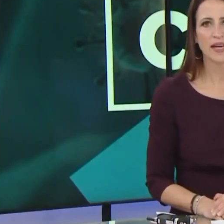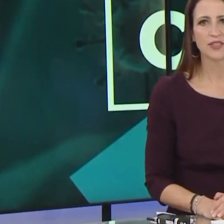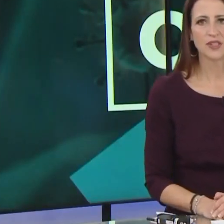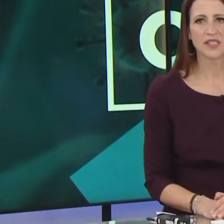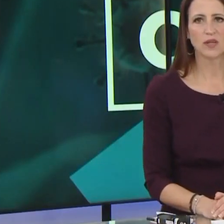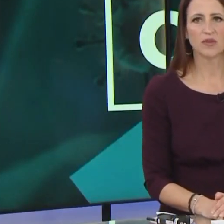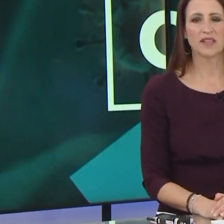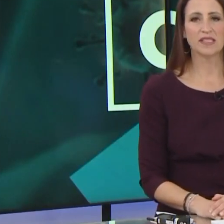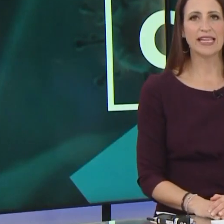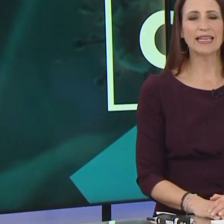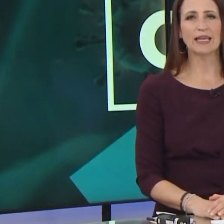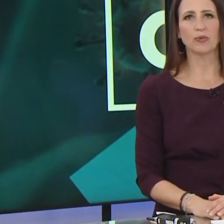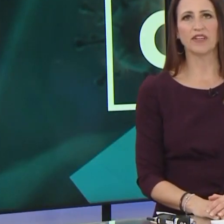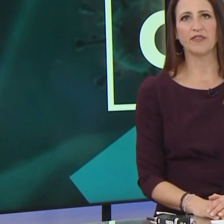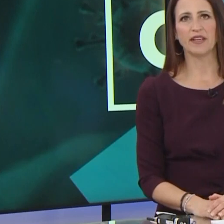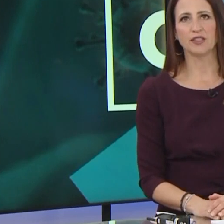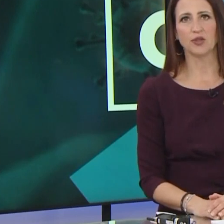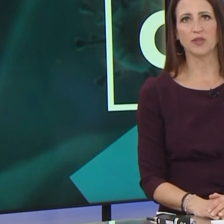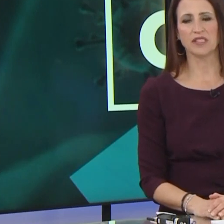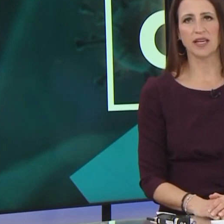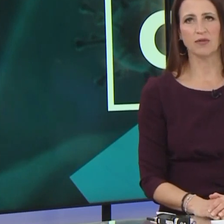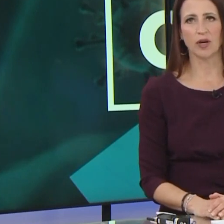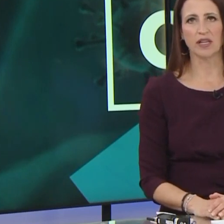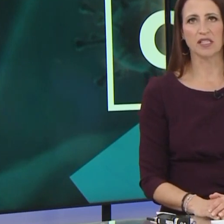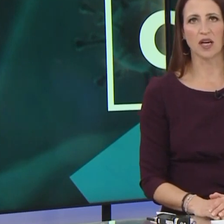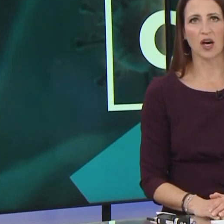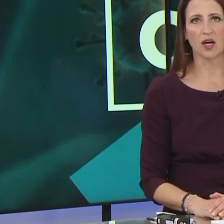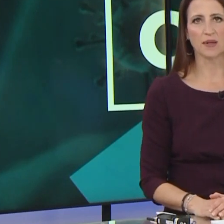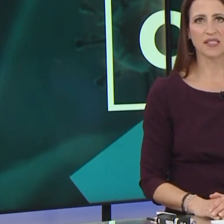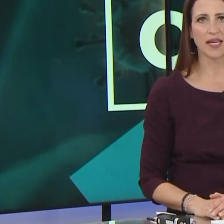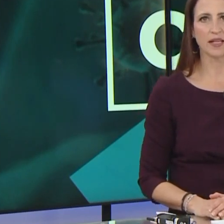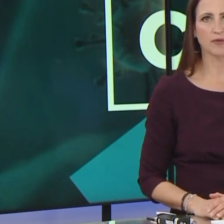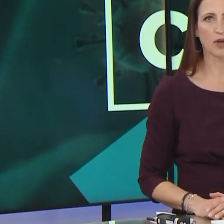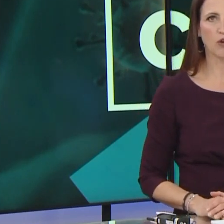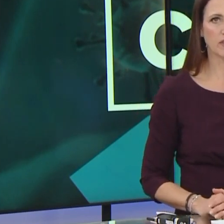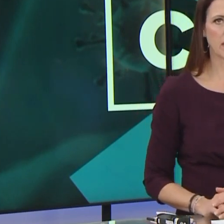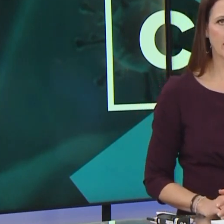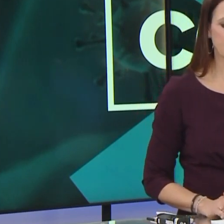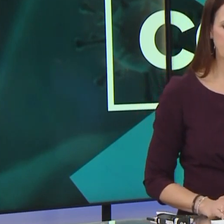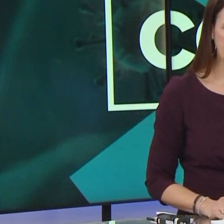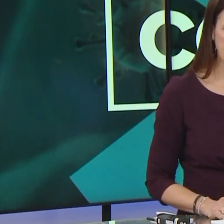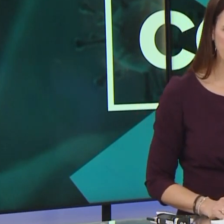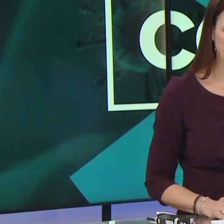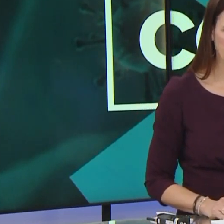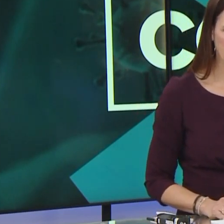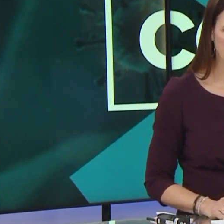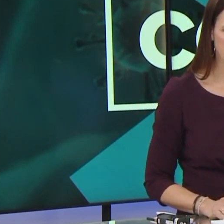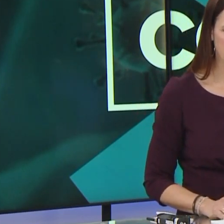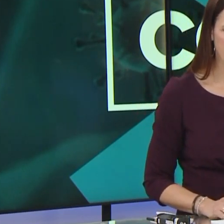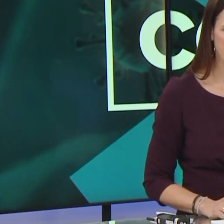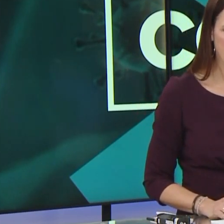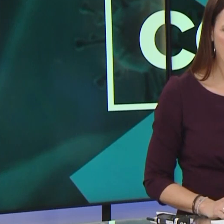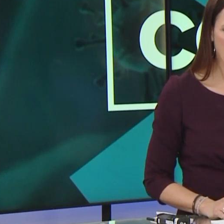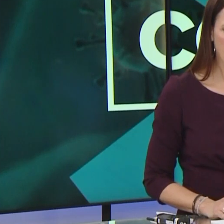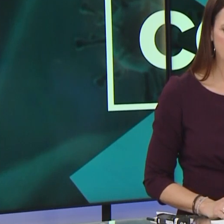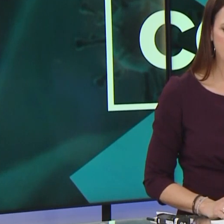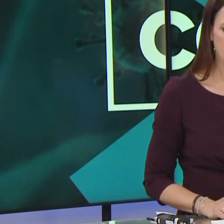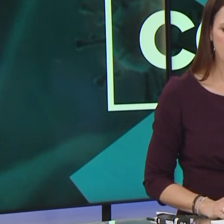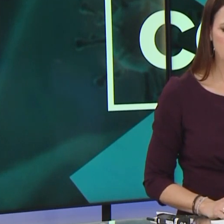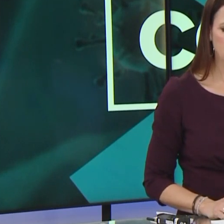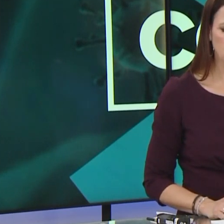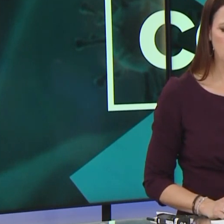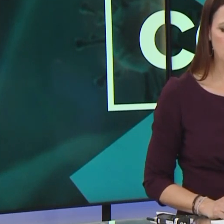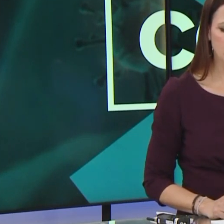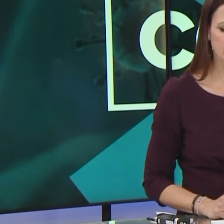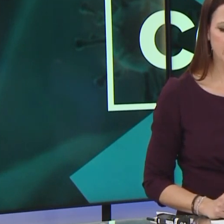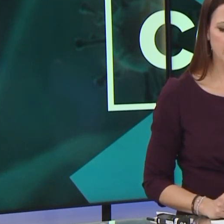Governor Asa Hutchinson with his daily briefing to the state of Arkansas on the state of COVID-19 here in our state.